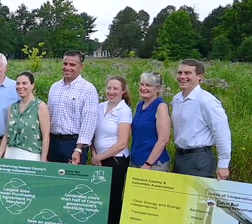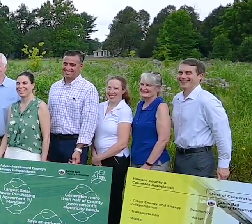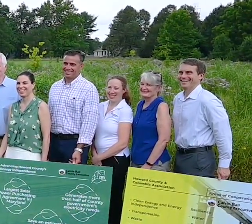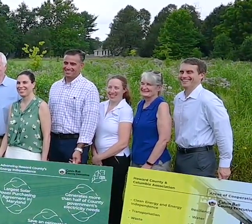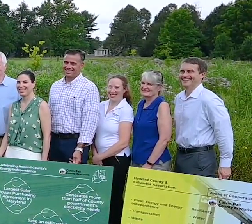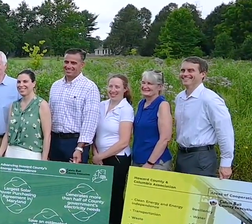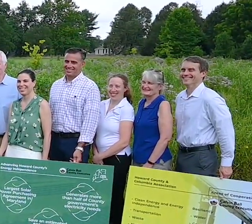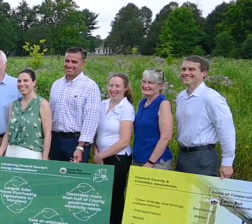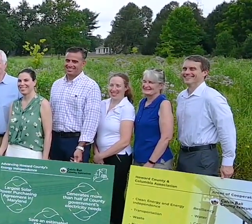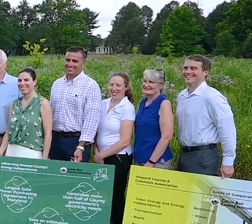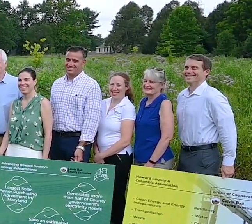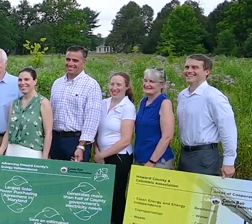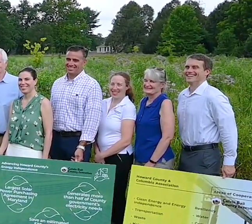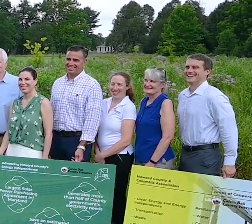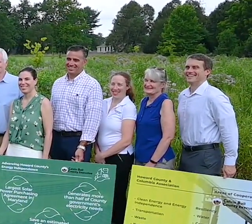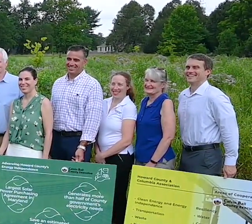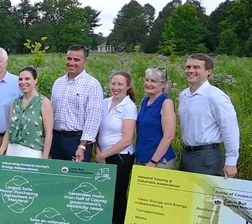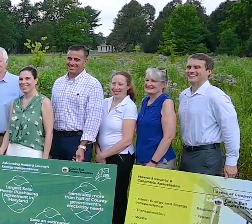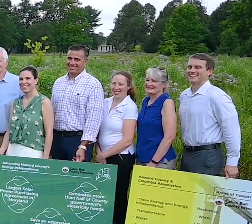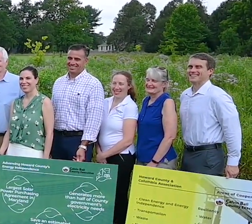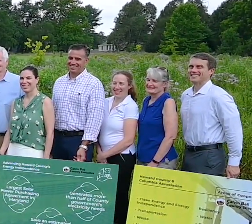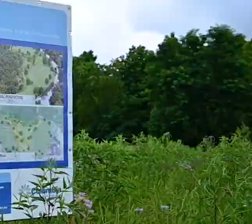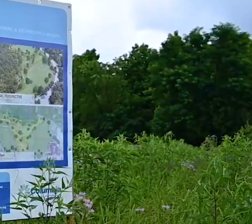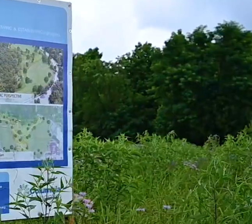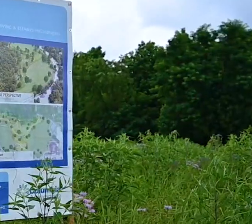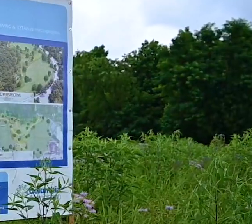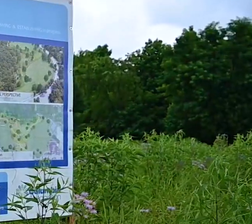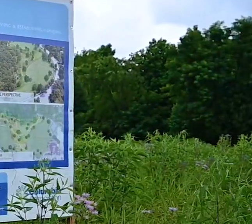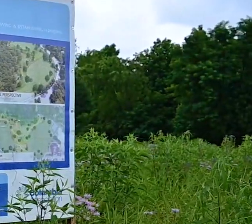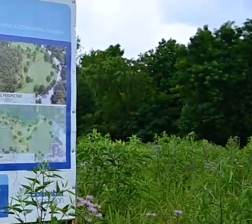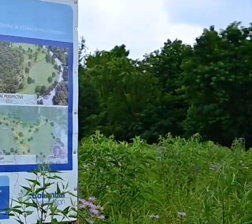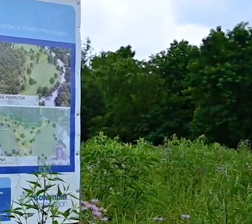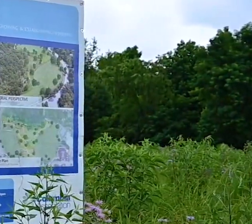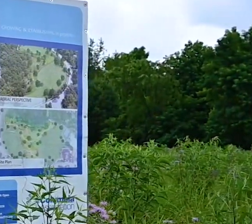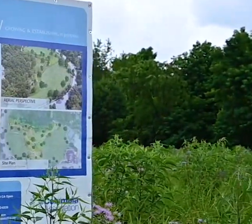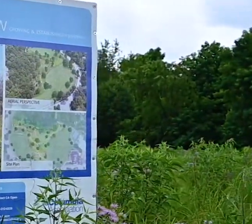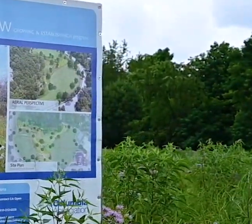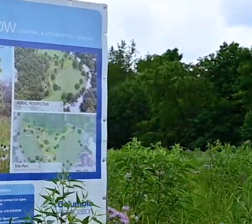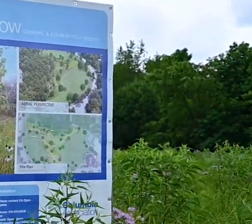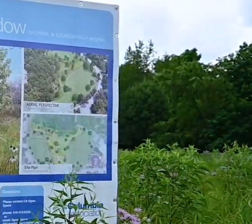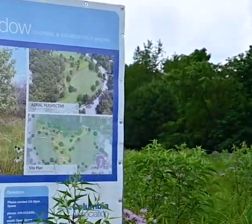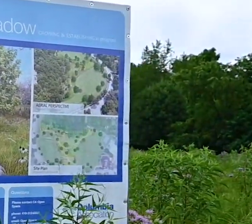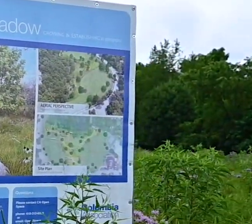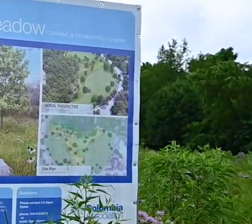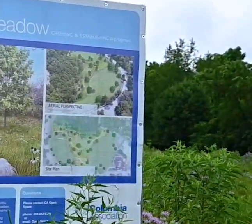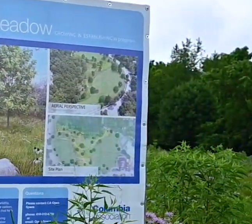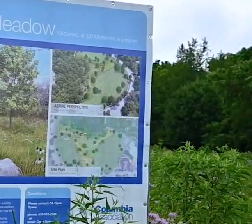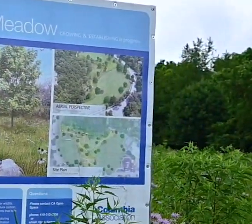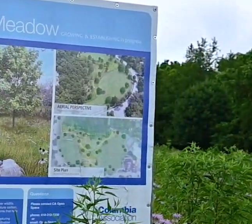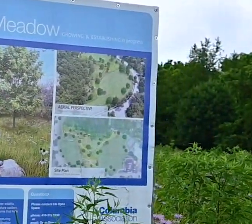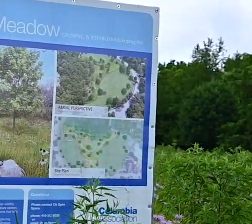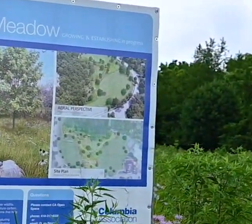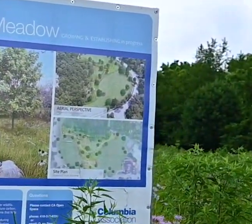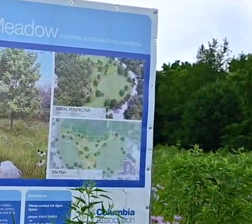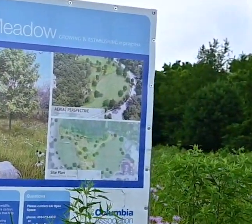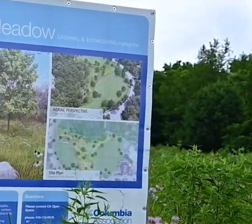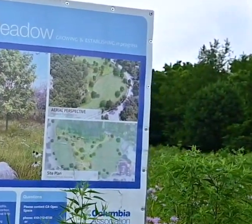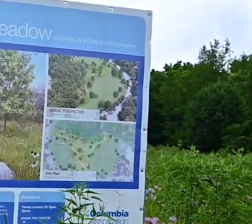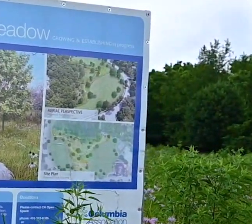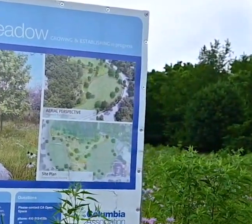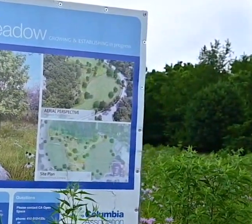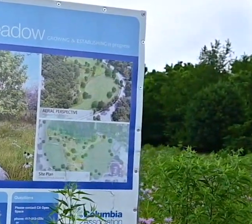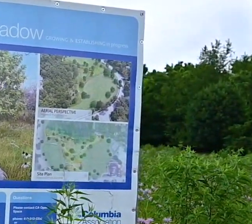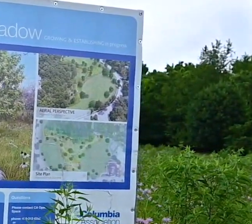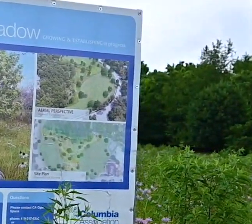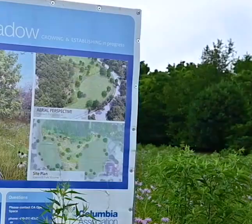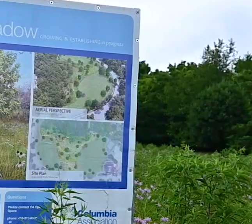Columbia. All right. That concludes our program. Thank you all so much for coming out. And for our progress to happen, we need hope. So it's